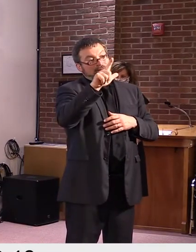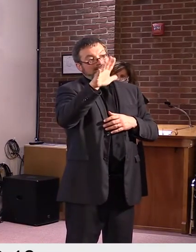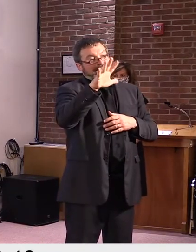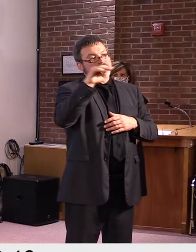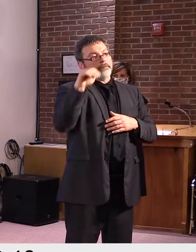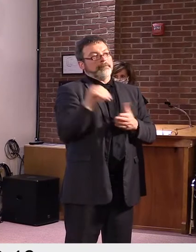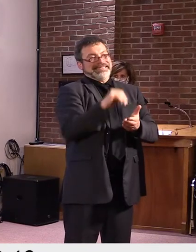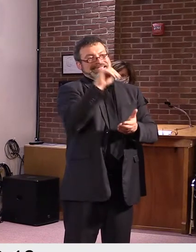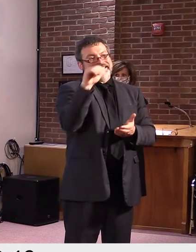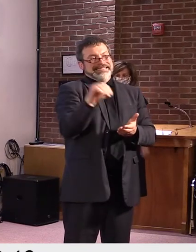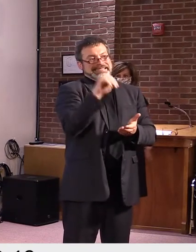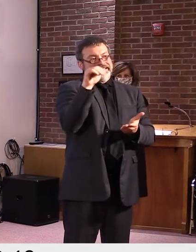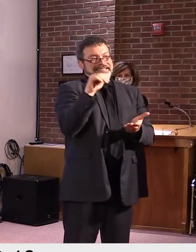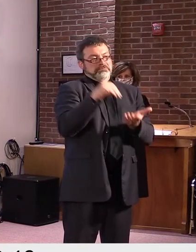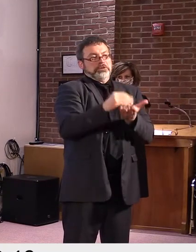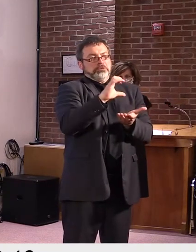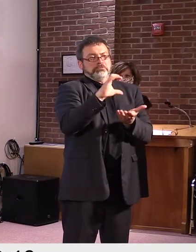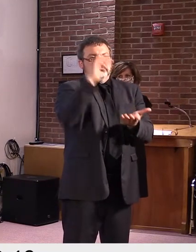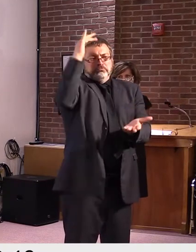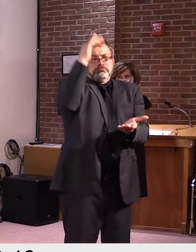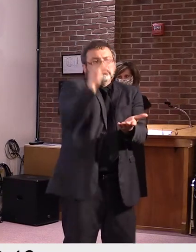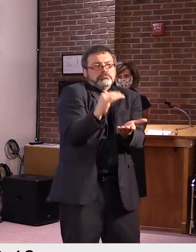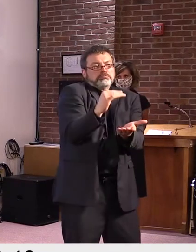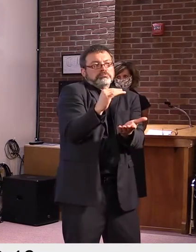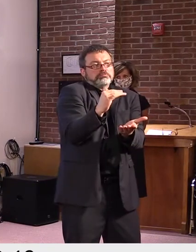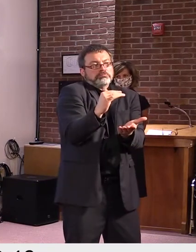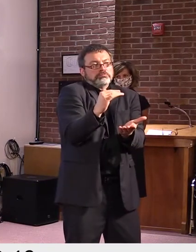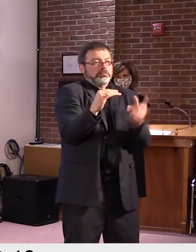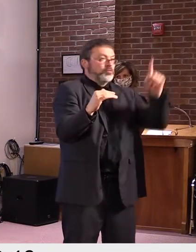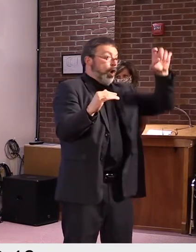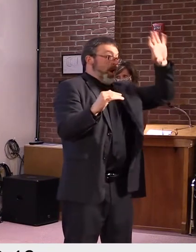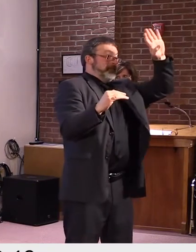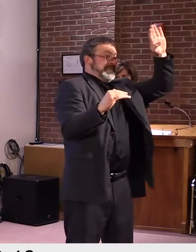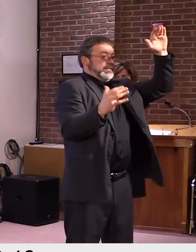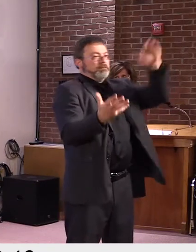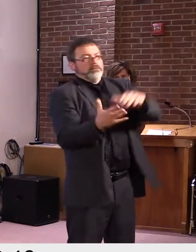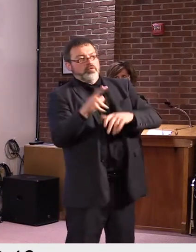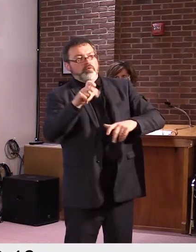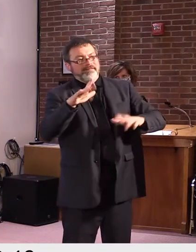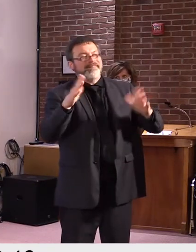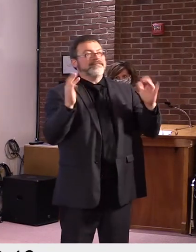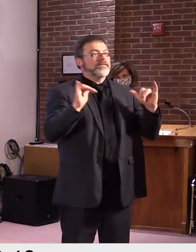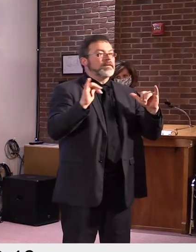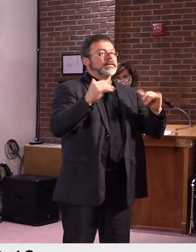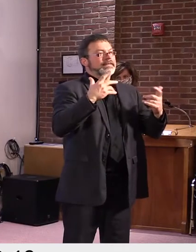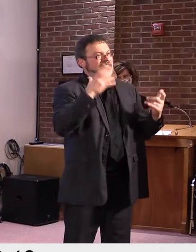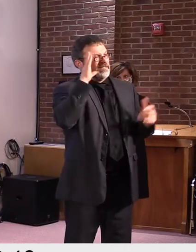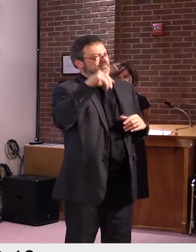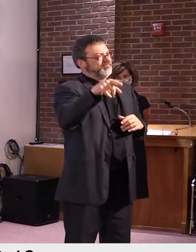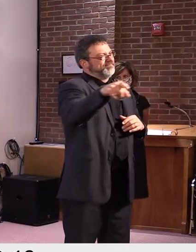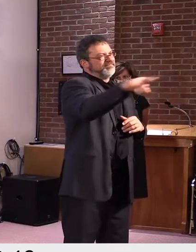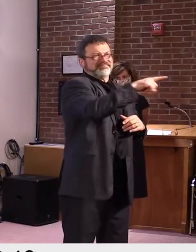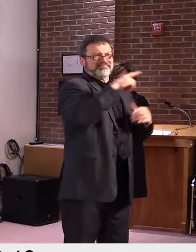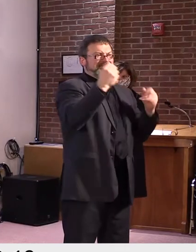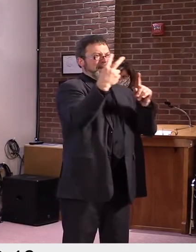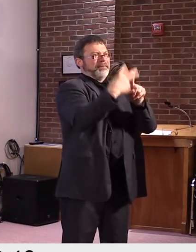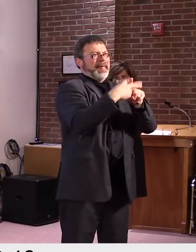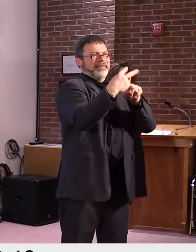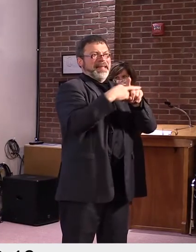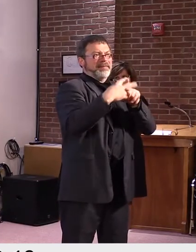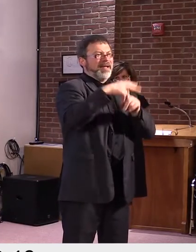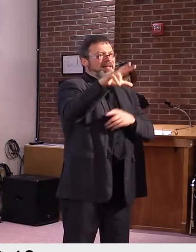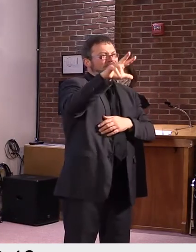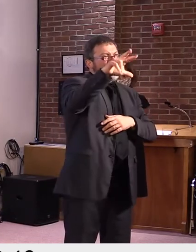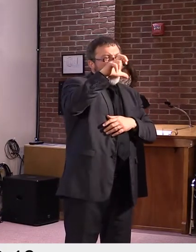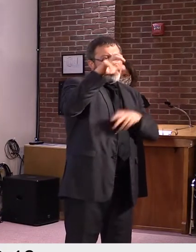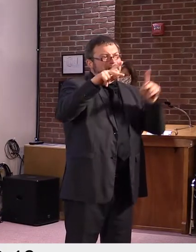after, 90,000 people applied, and now there's still well over 40,000 on